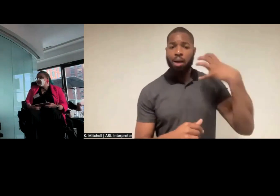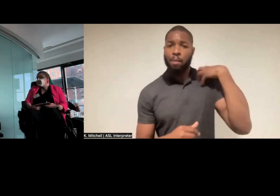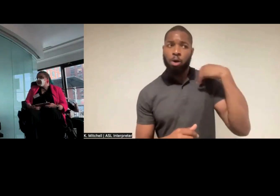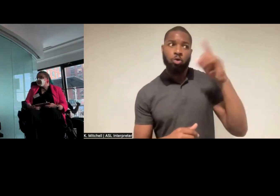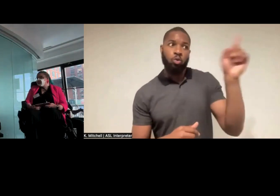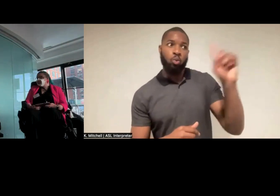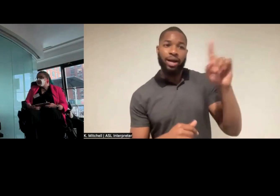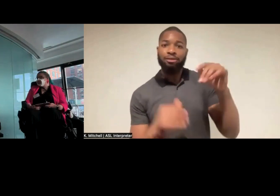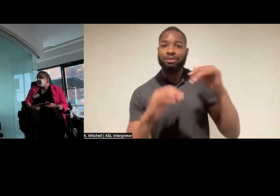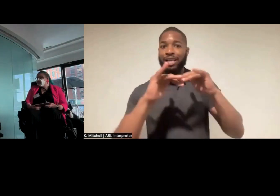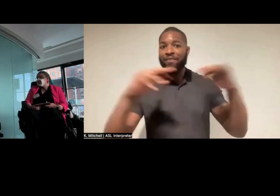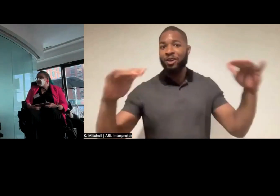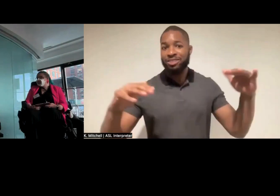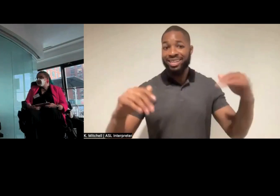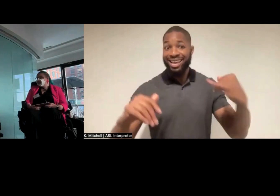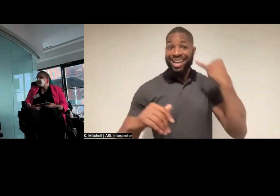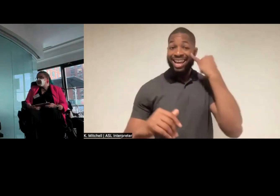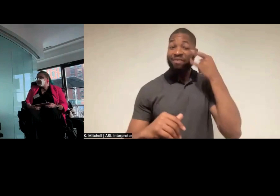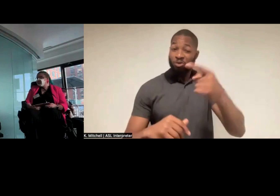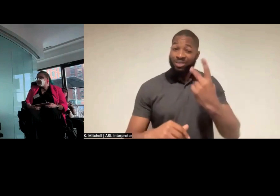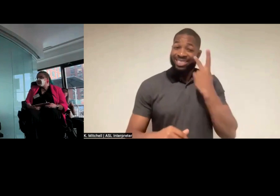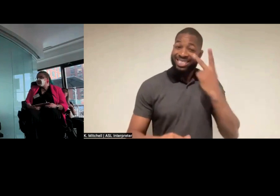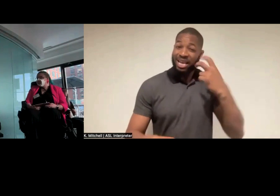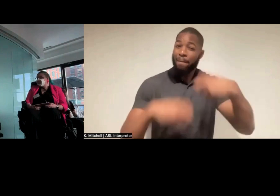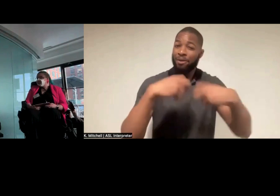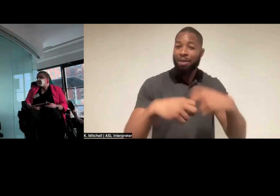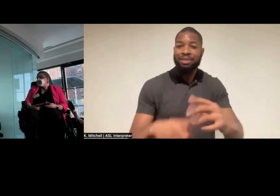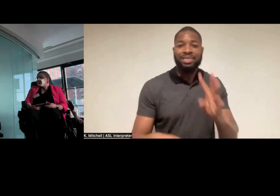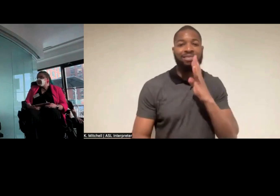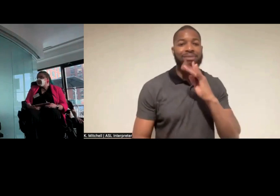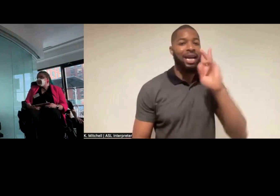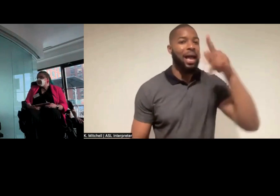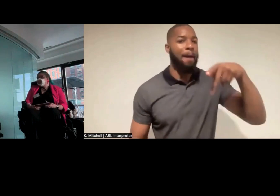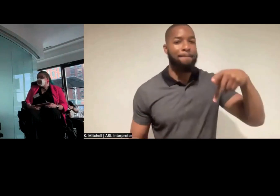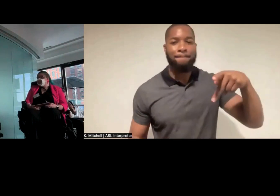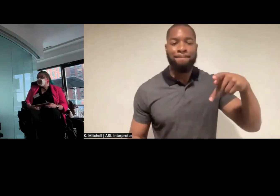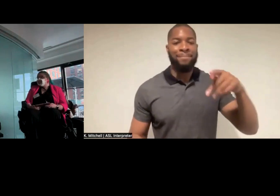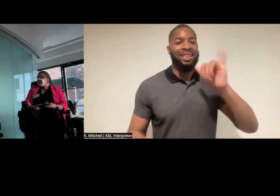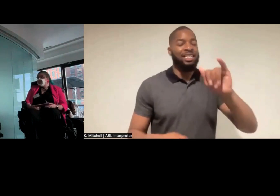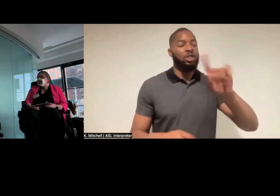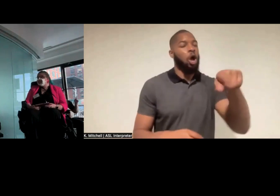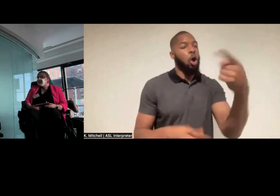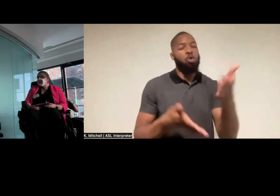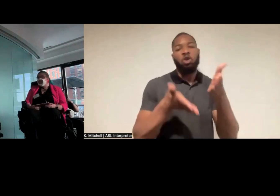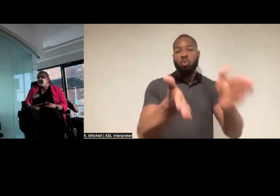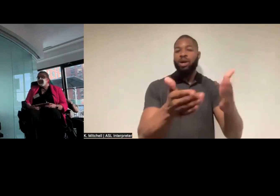we need to speak up about it. That's the only way we're gonna accomplish change.